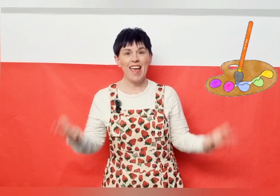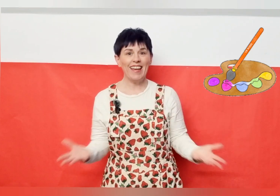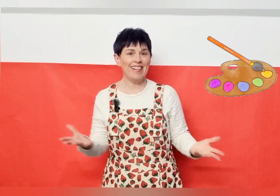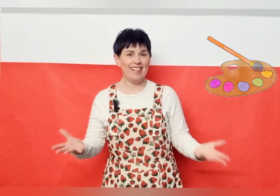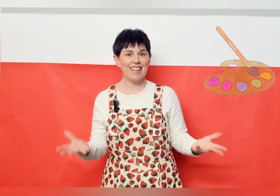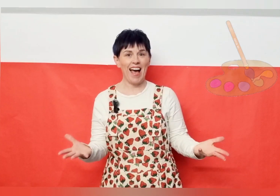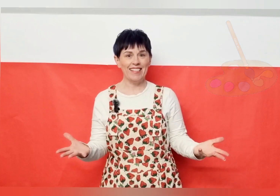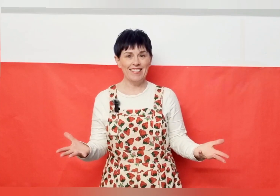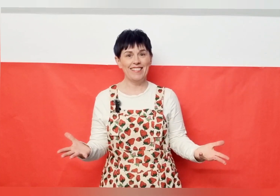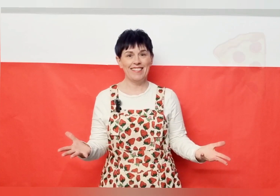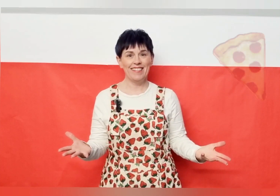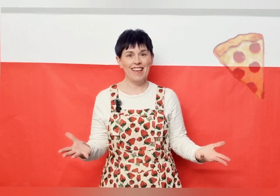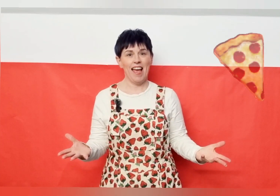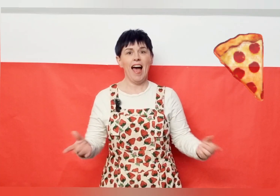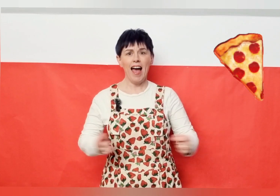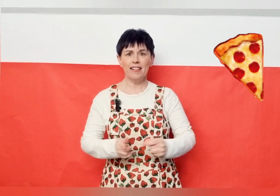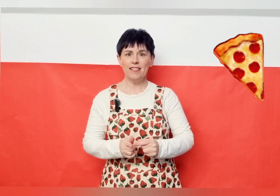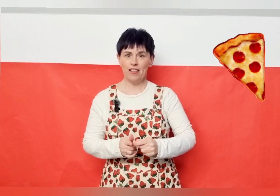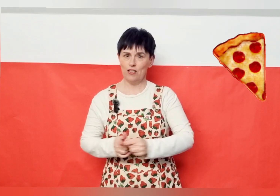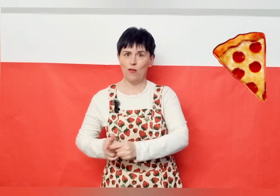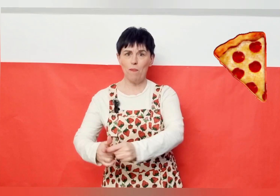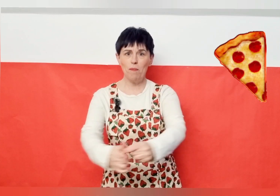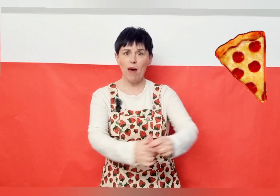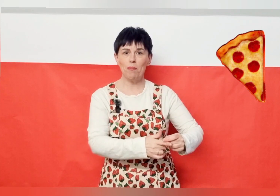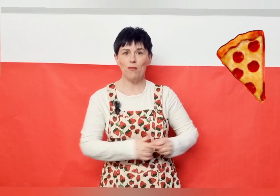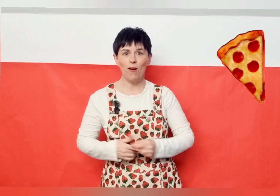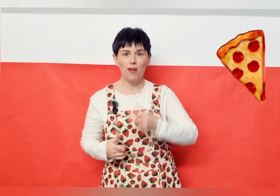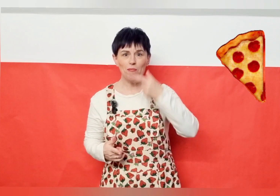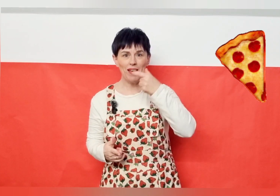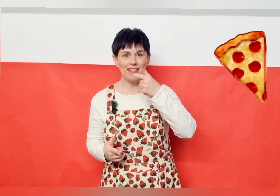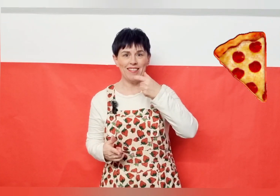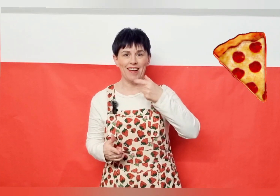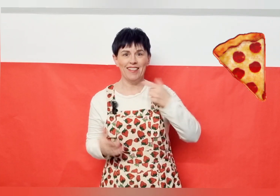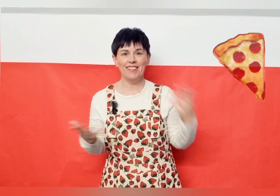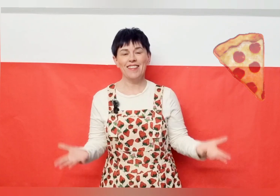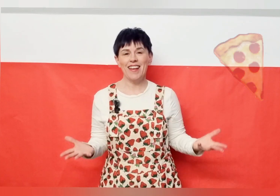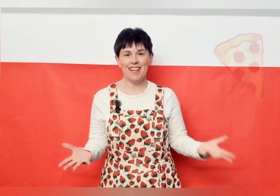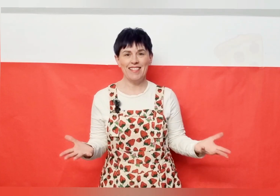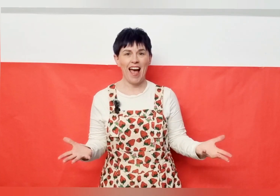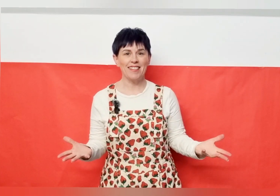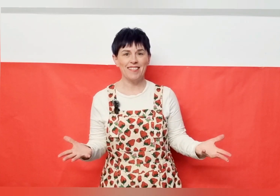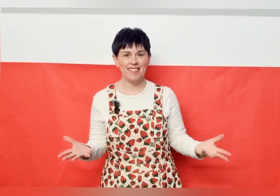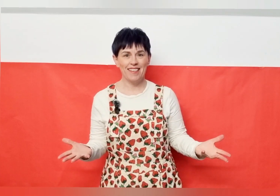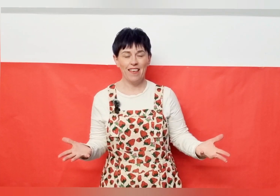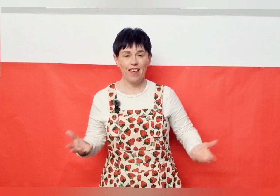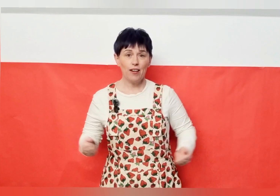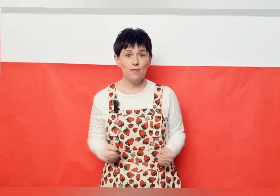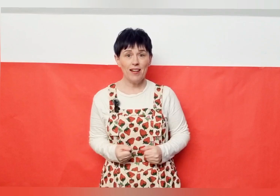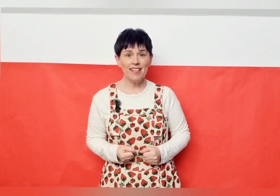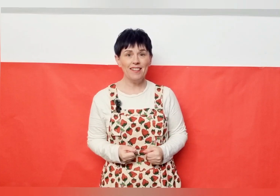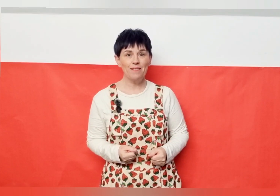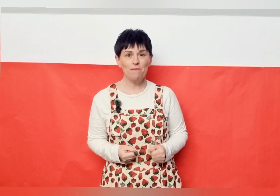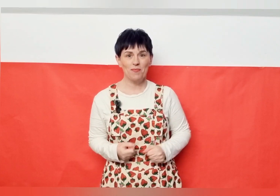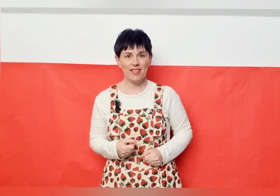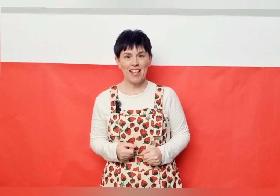in His hands. And He's got the pepperoni pizza in His hands. Are you ready? Let's